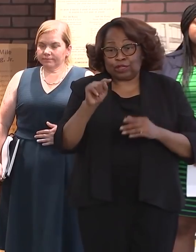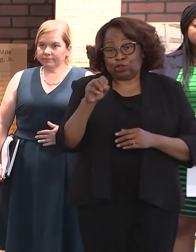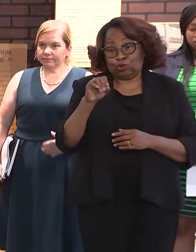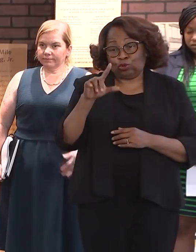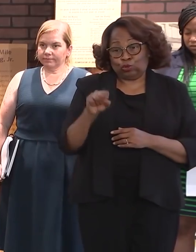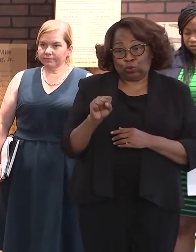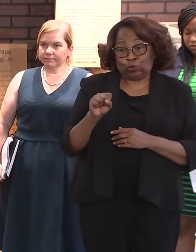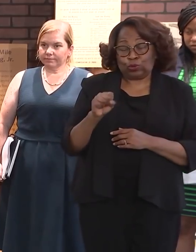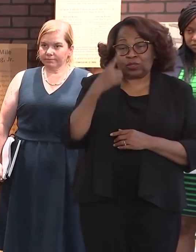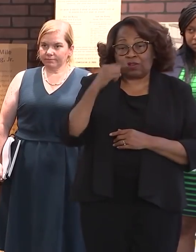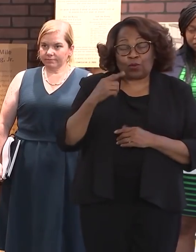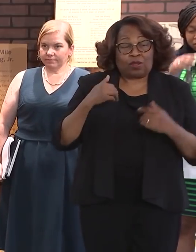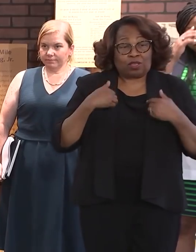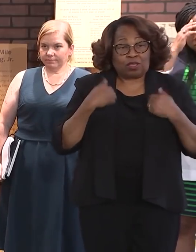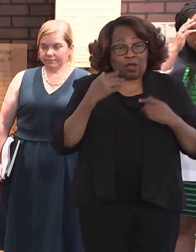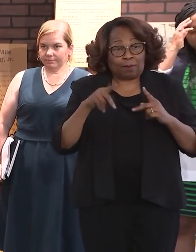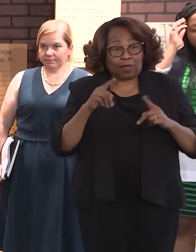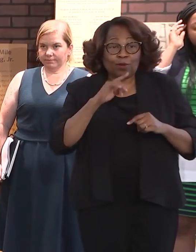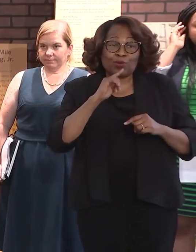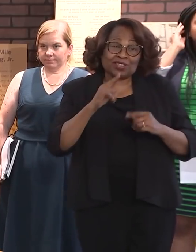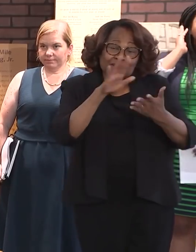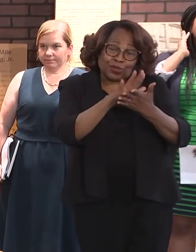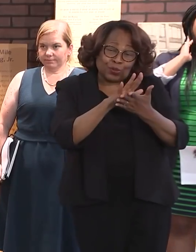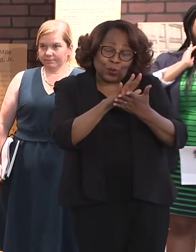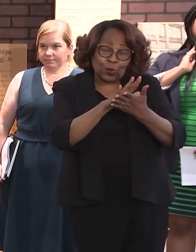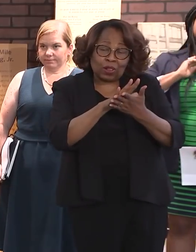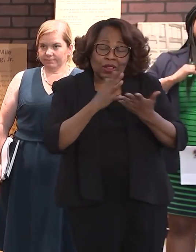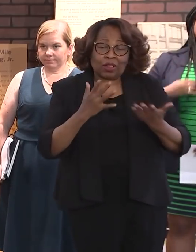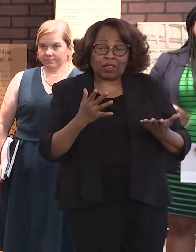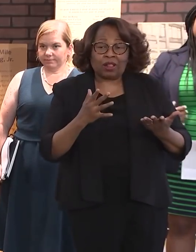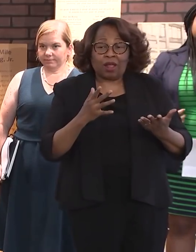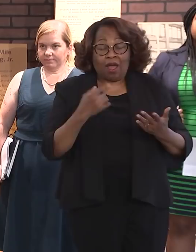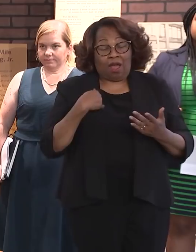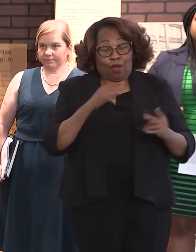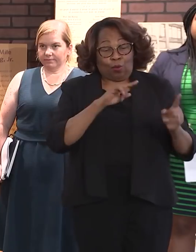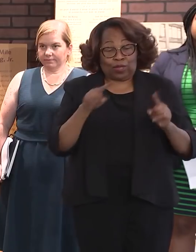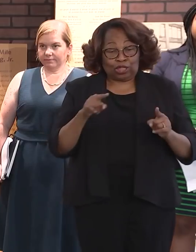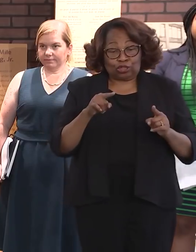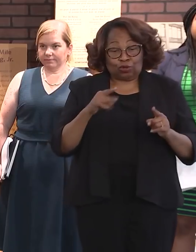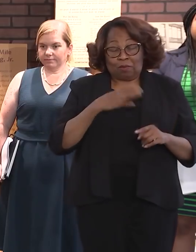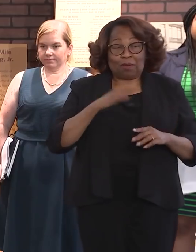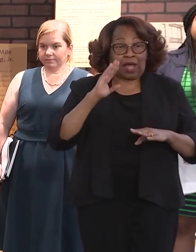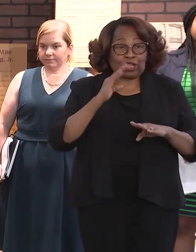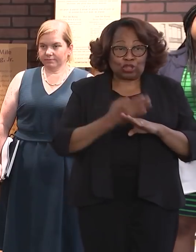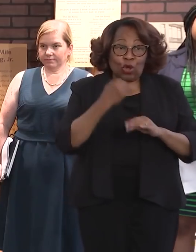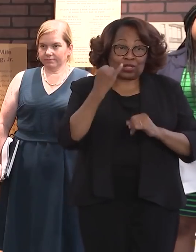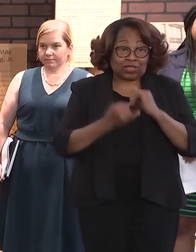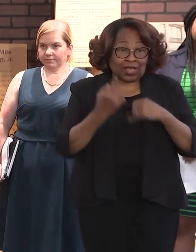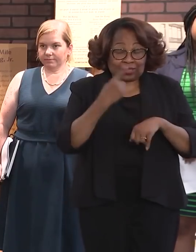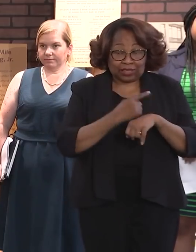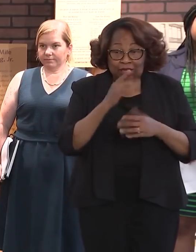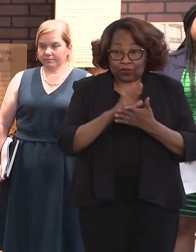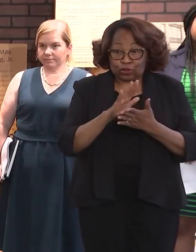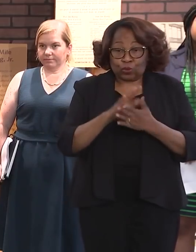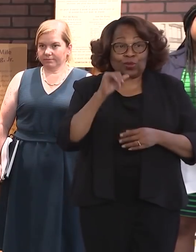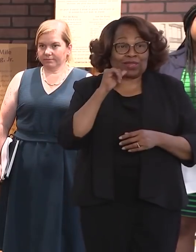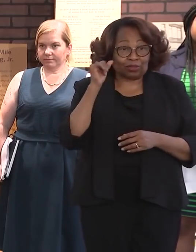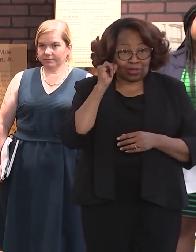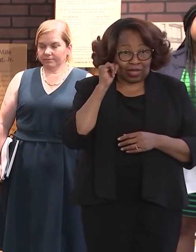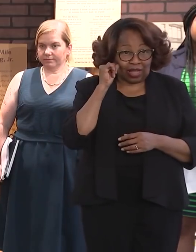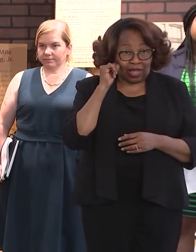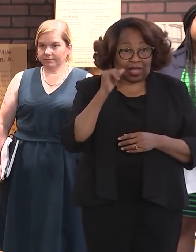if you will, for their young people, which is the school. I went to my daughter's last day of school